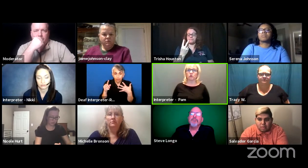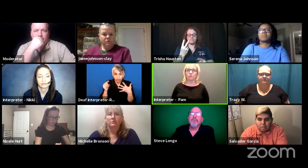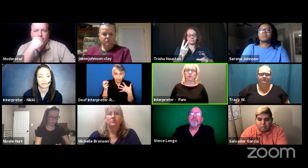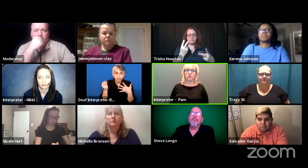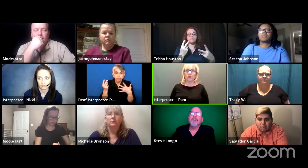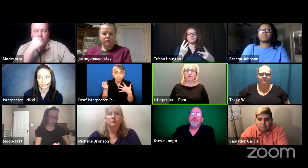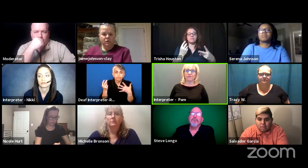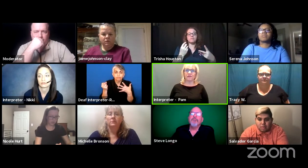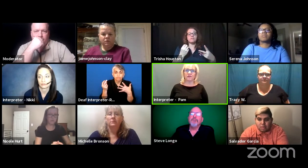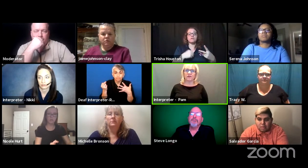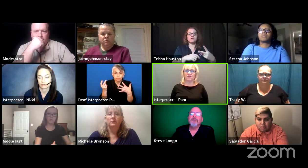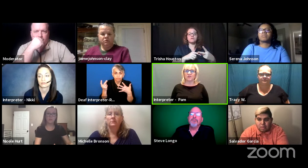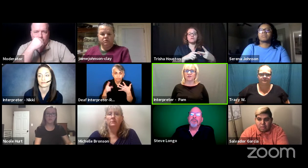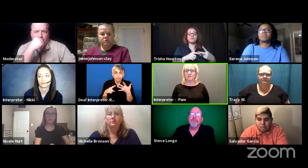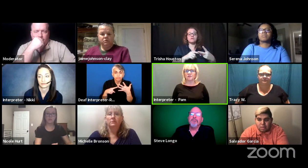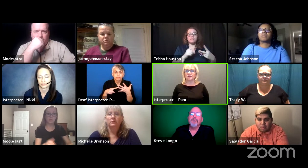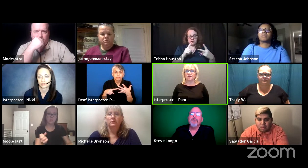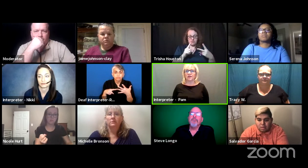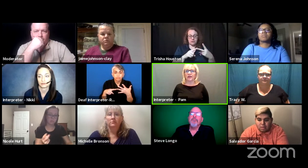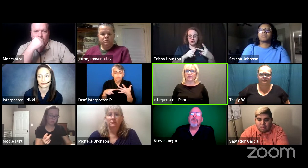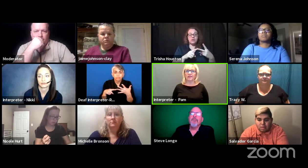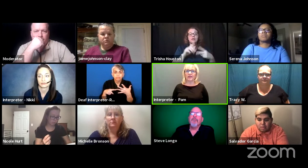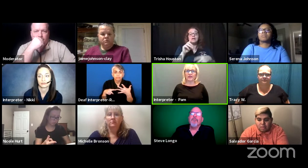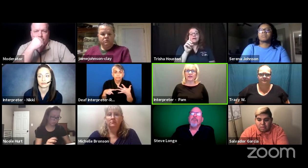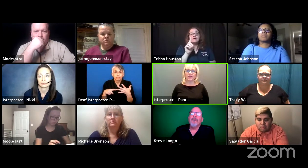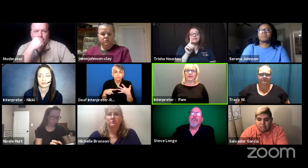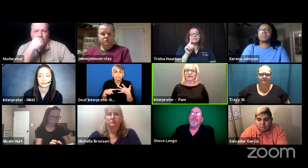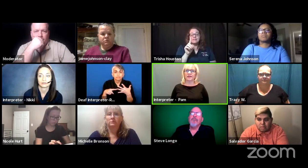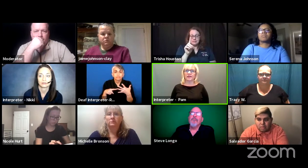October the 12th. And then in